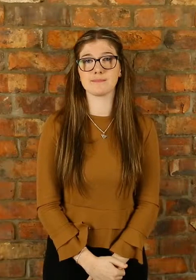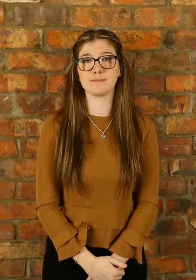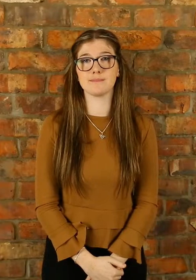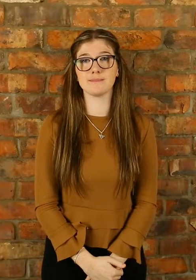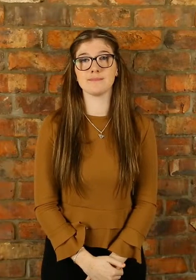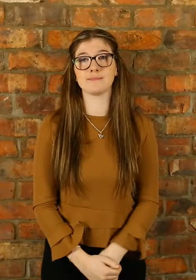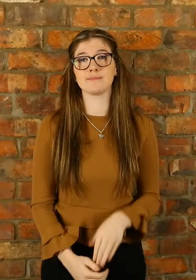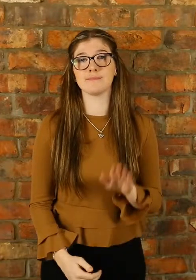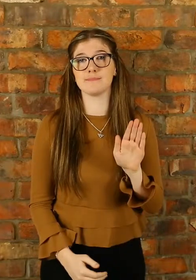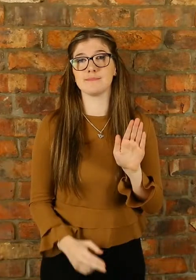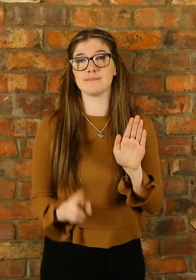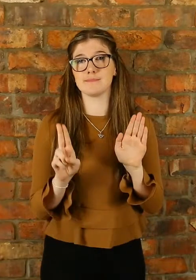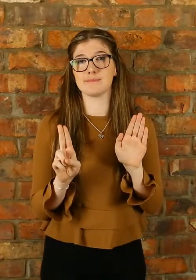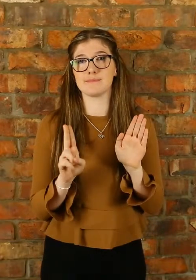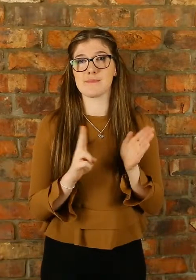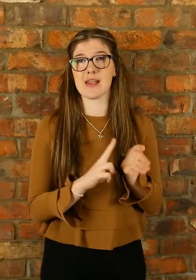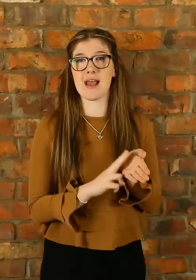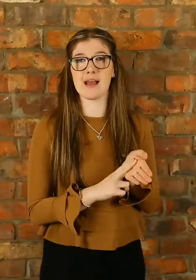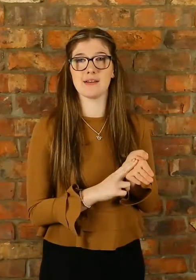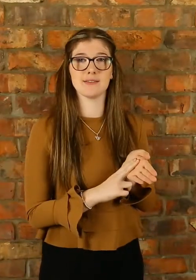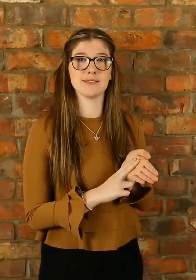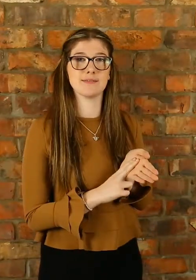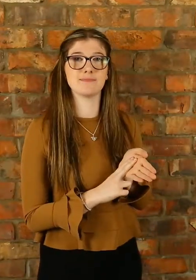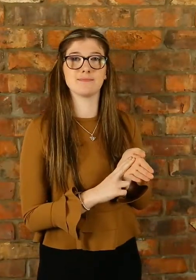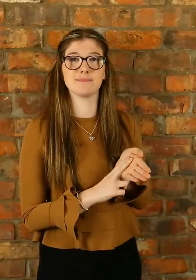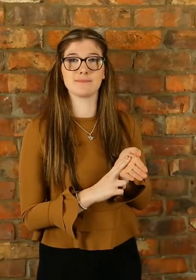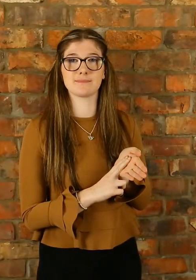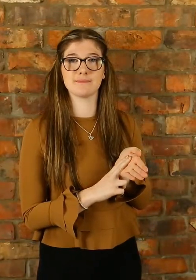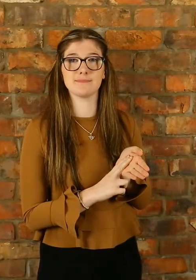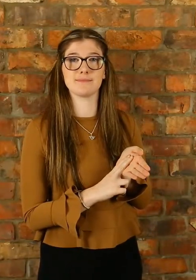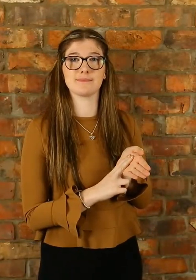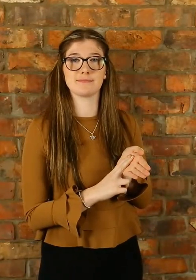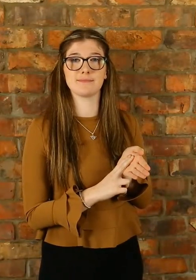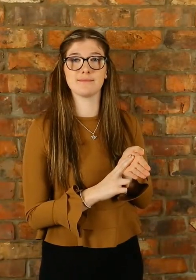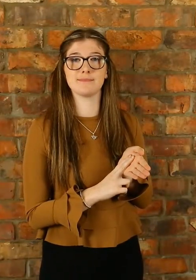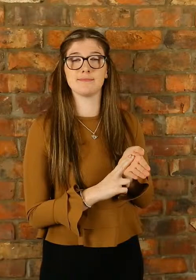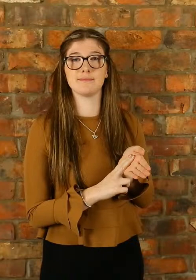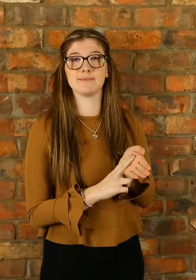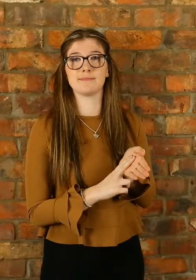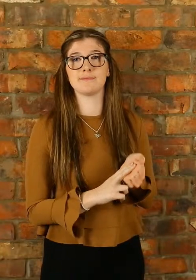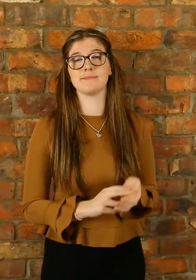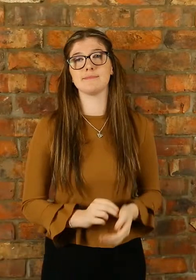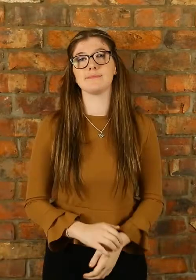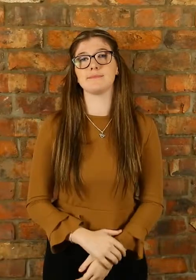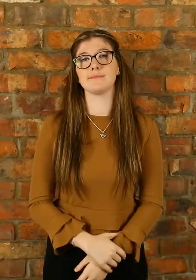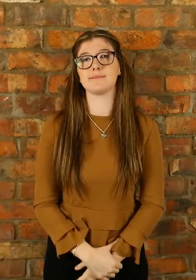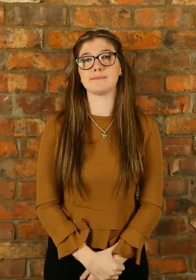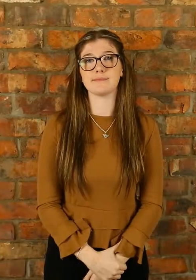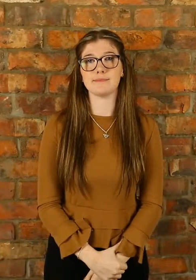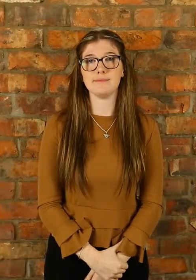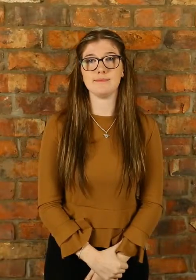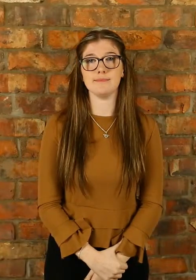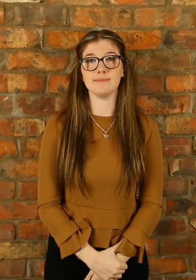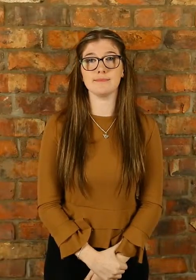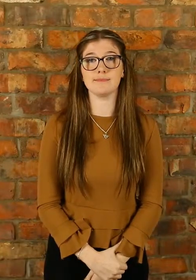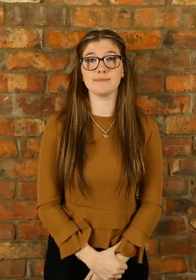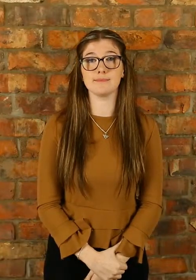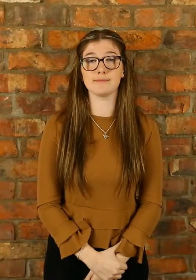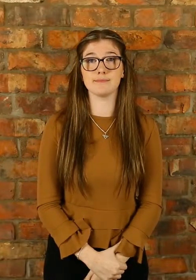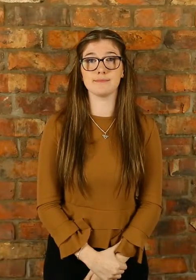And next we've got the letter N, which is two fingers to your palm for the letter N. So